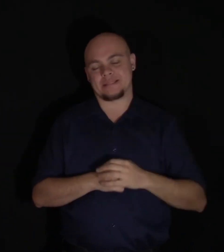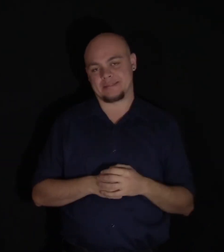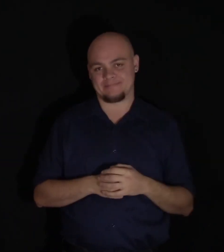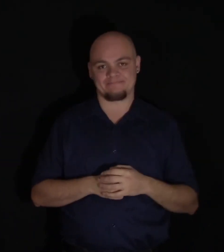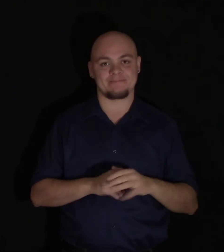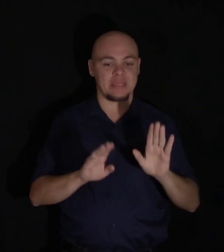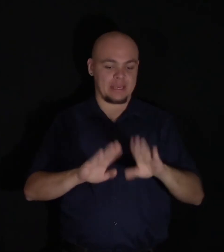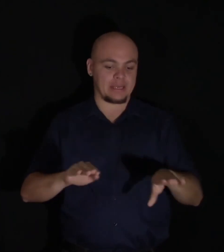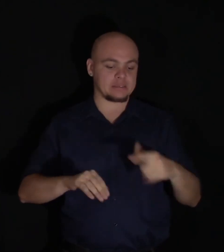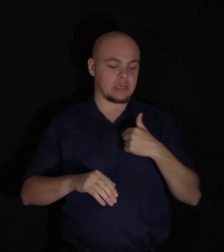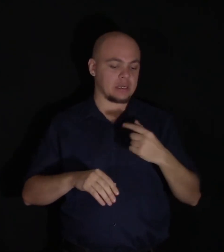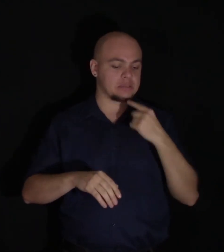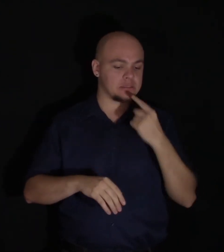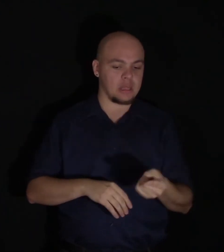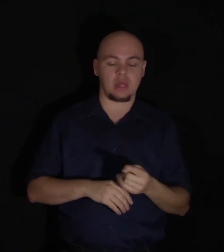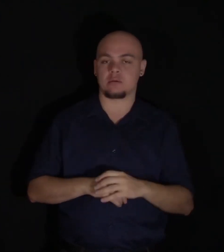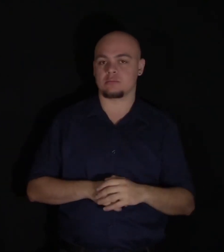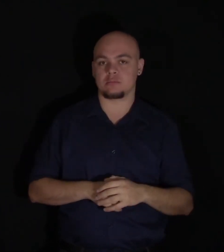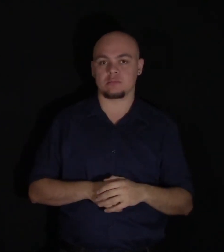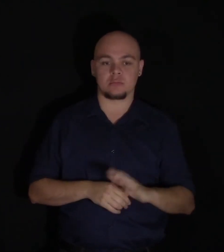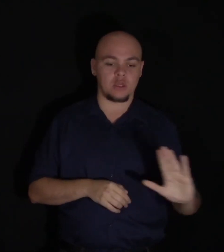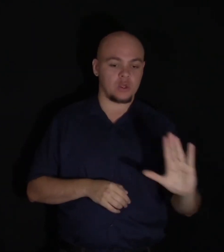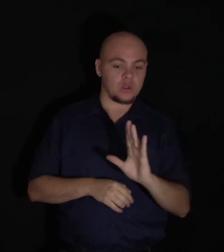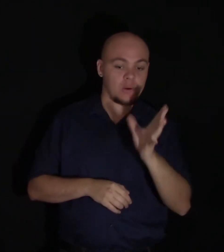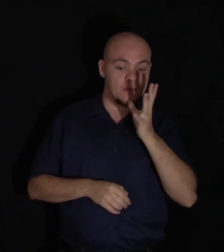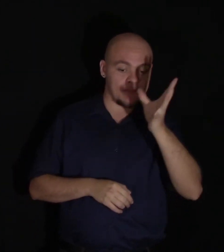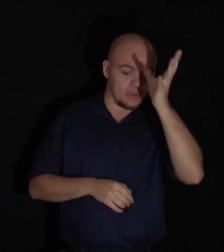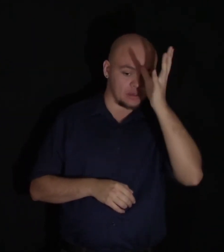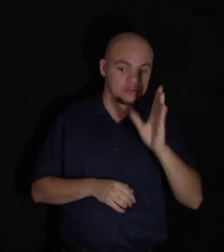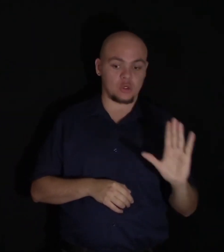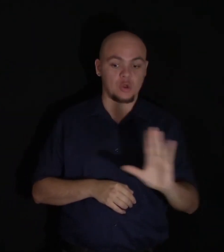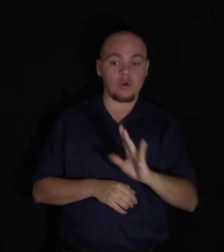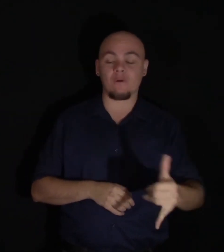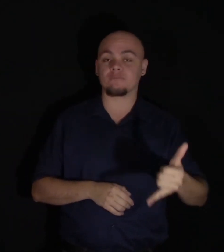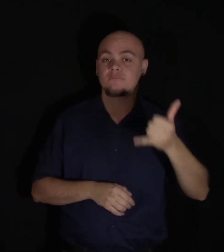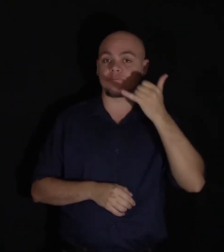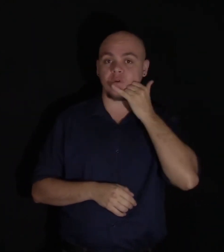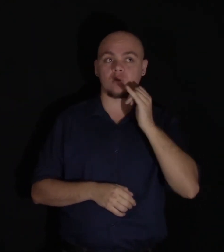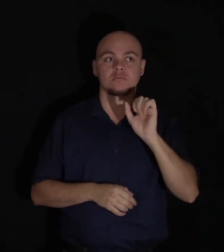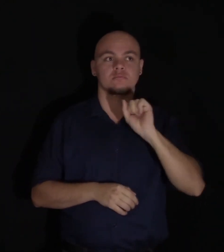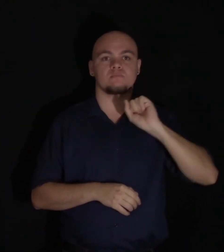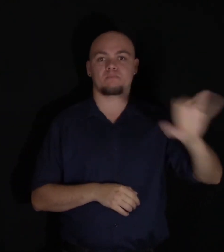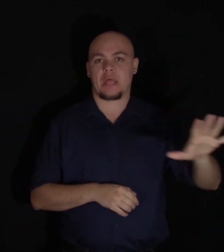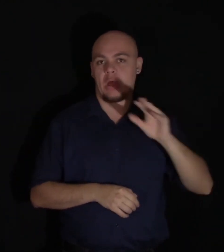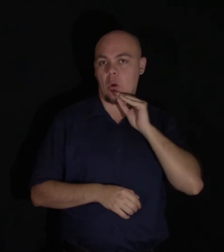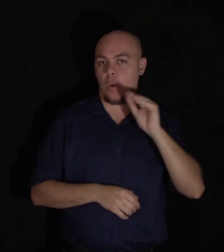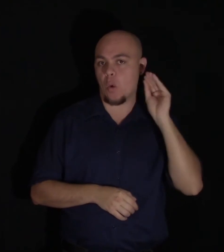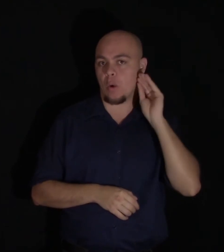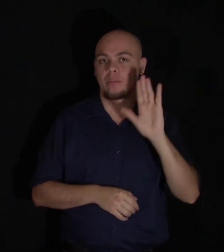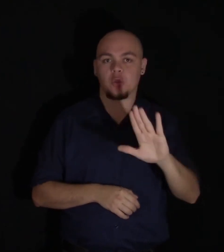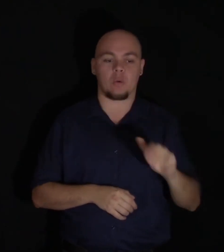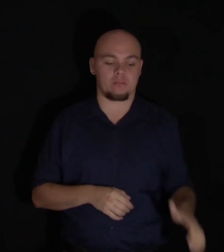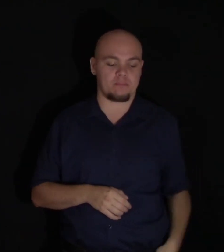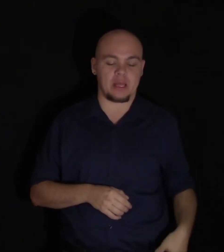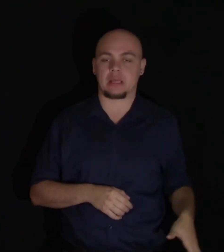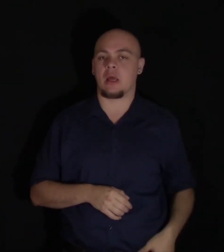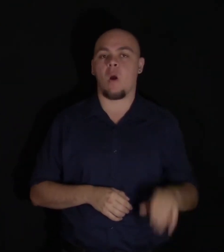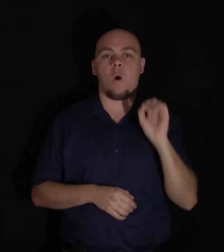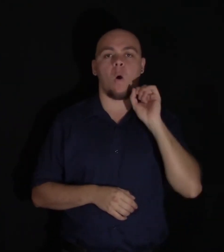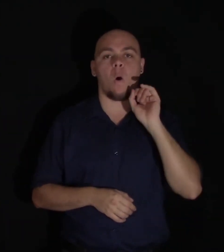kids all the time, tell your parents, leave their phones at home. Leave them in your pocket. Shut them off.